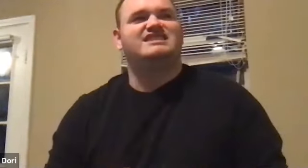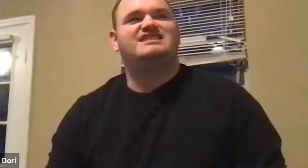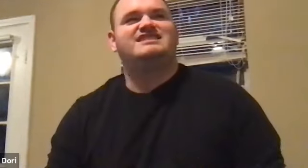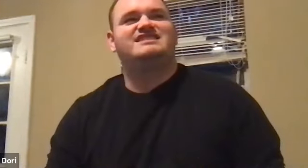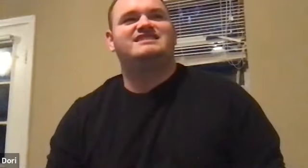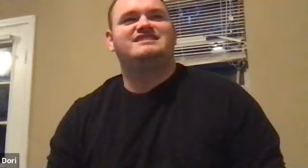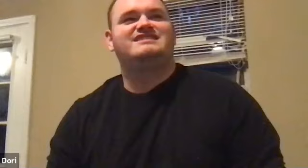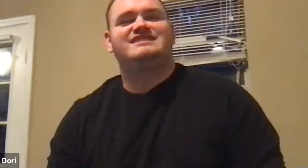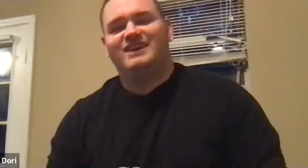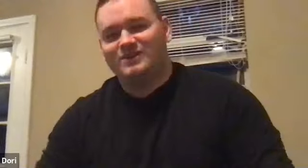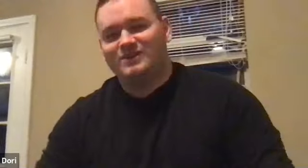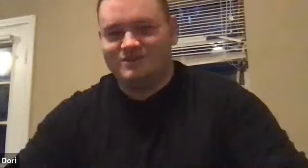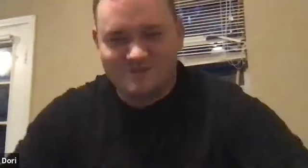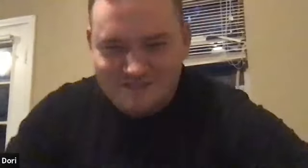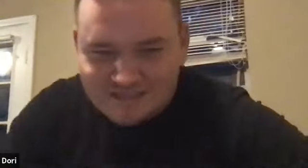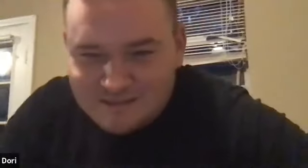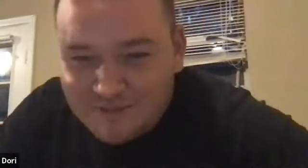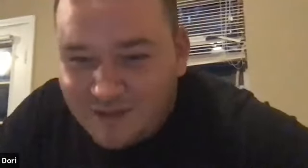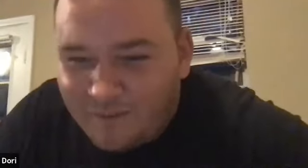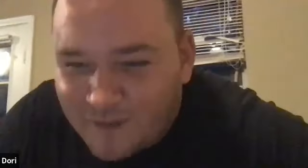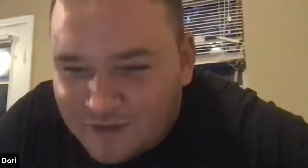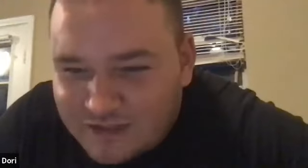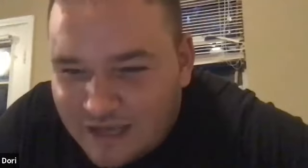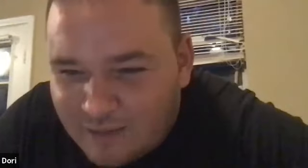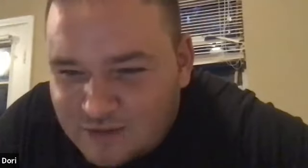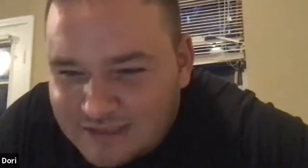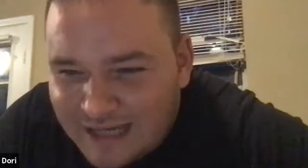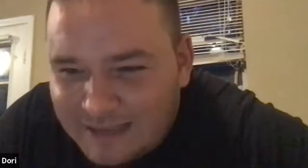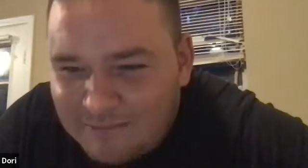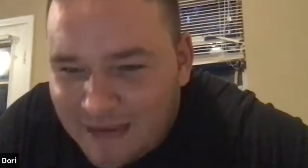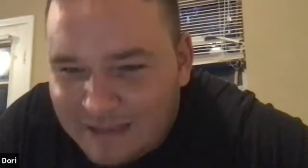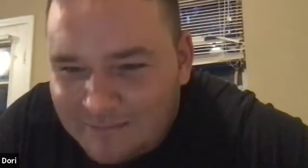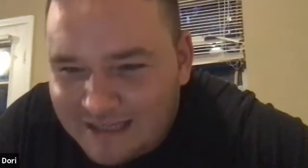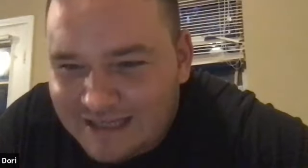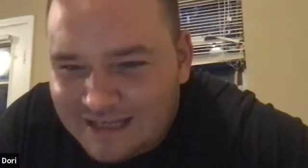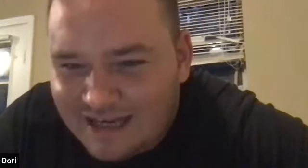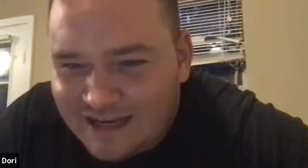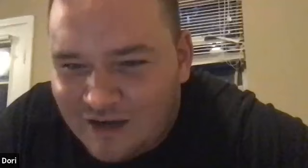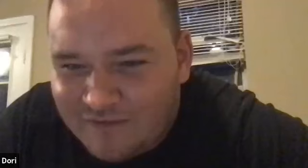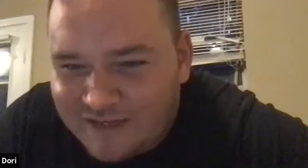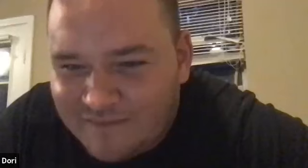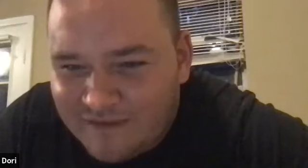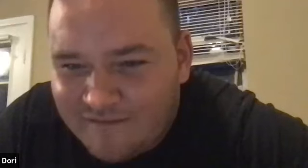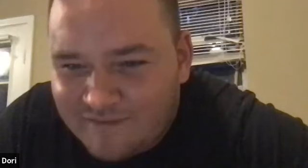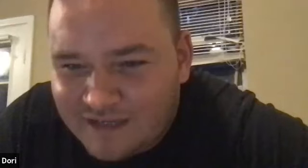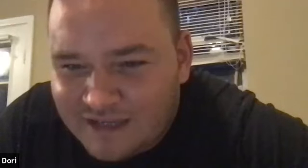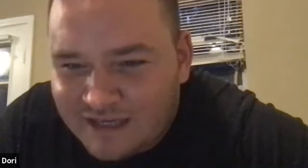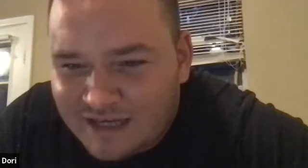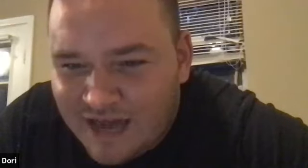yeah, no. But no, agreed. How would you sign make me a coffee? I